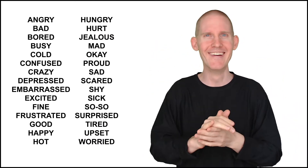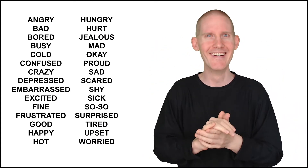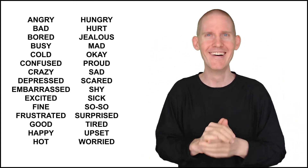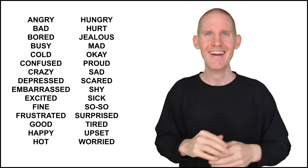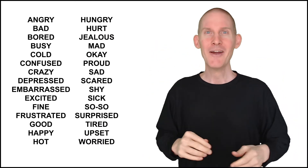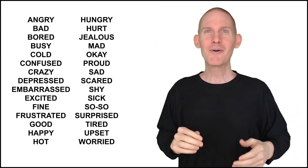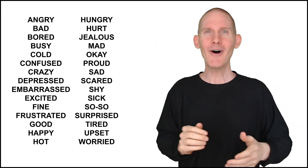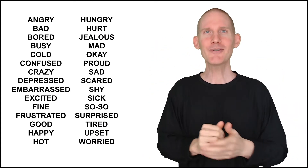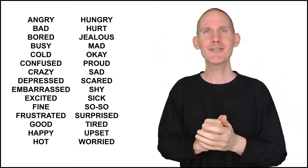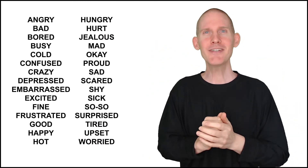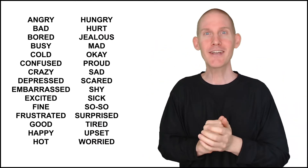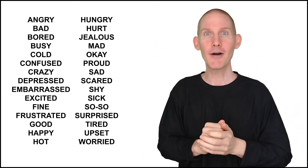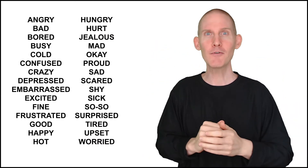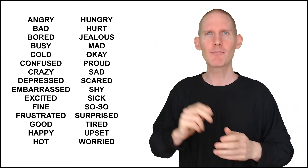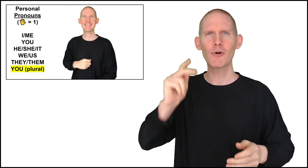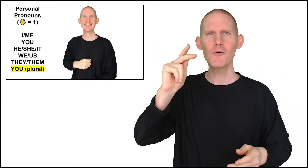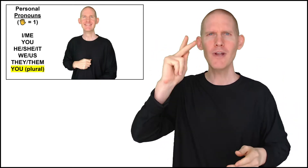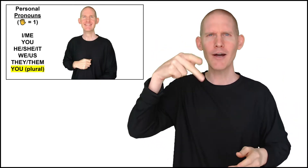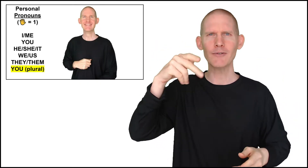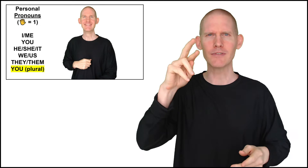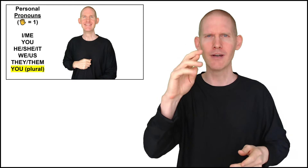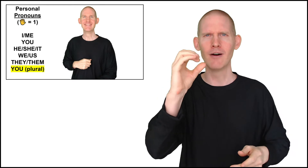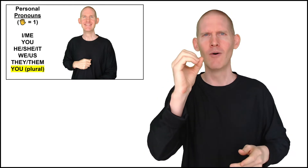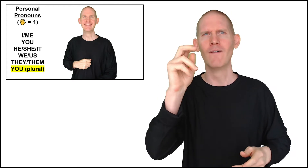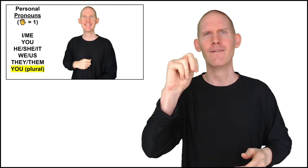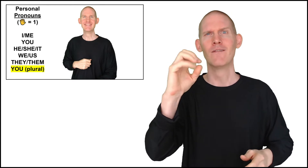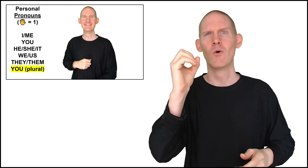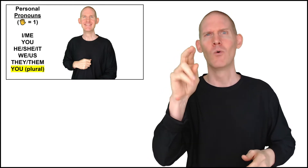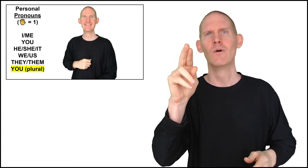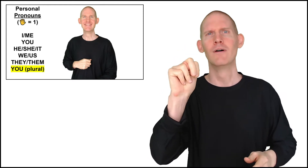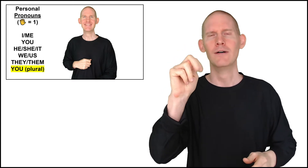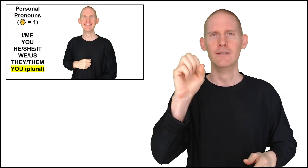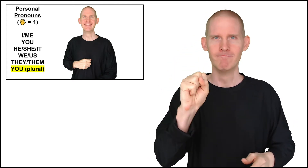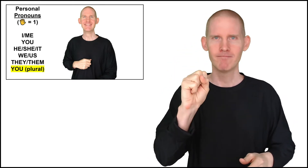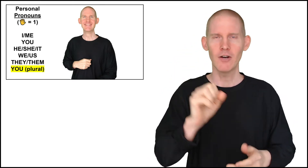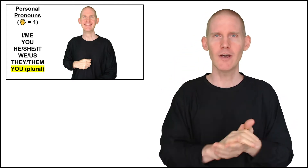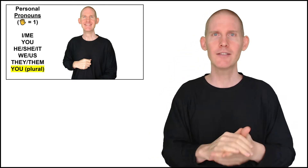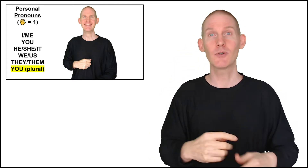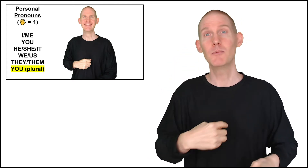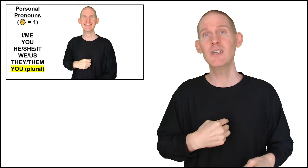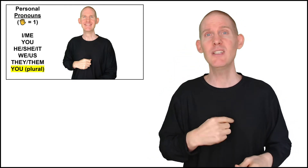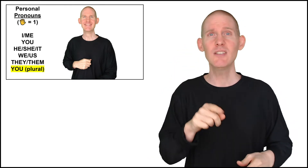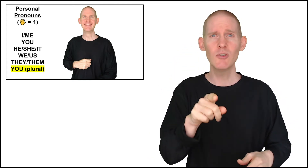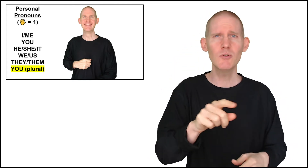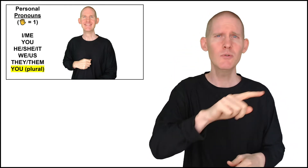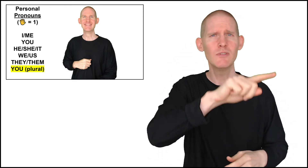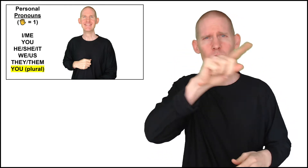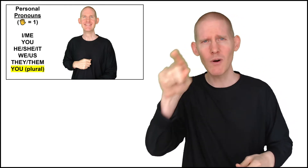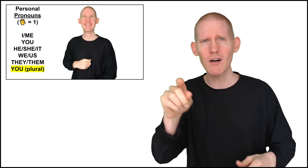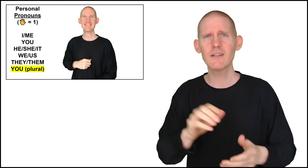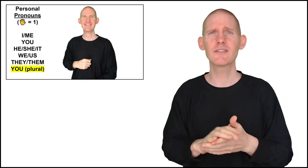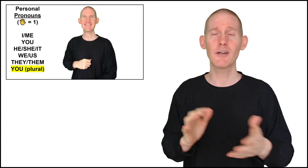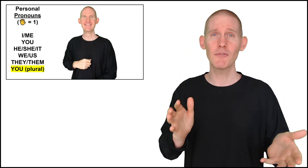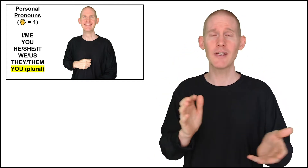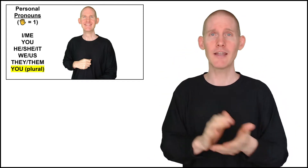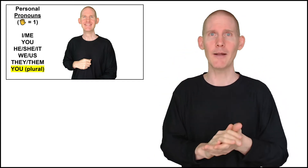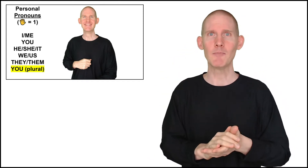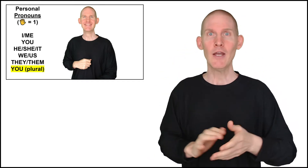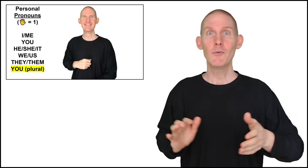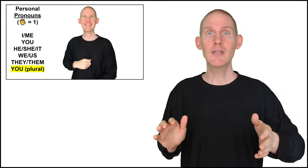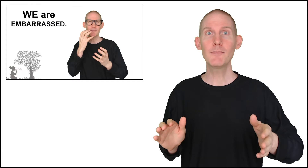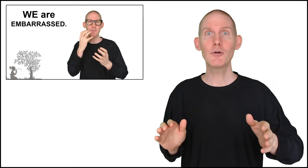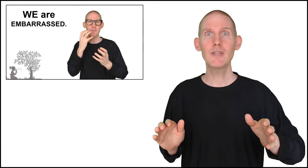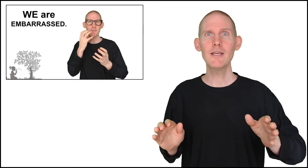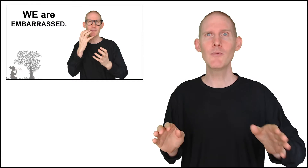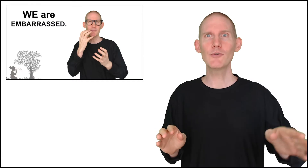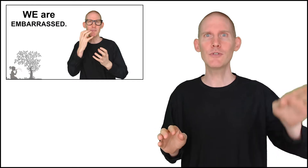Great! We're also going to cover pronouns. All right, so me, you all, stuff like that.